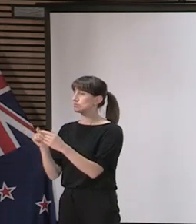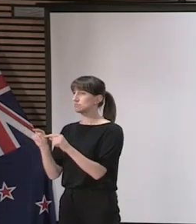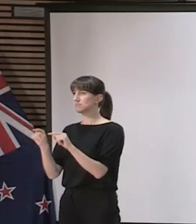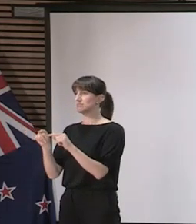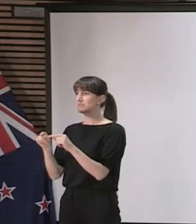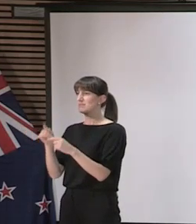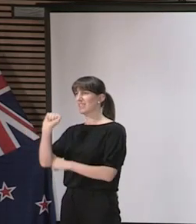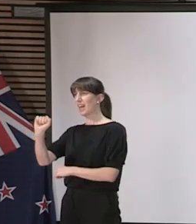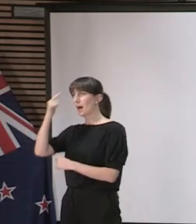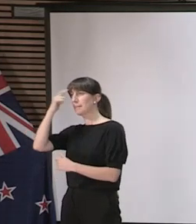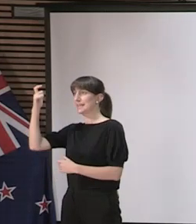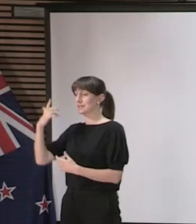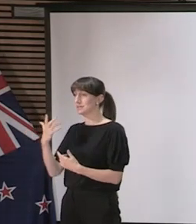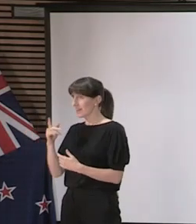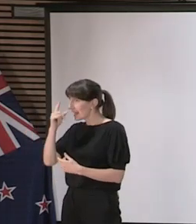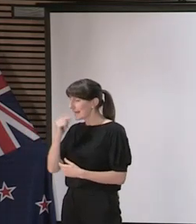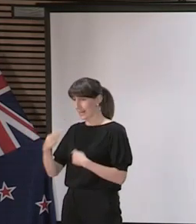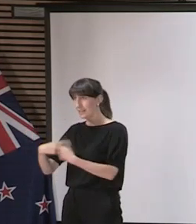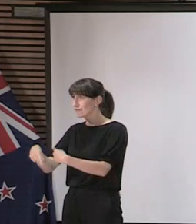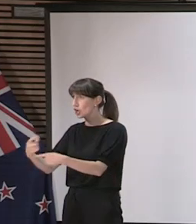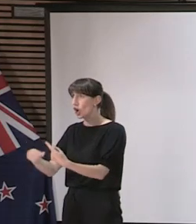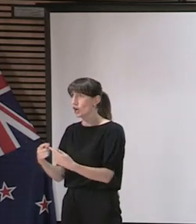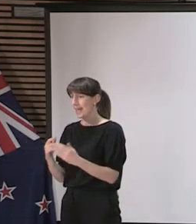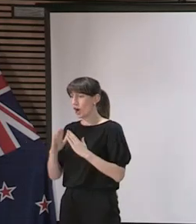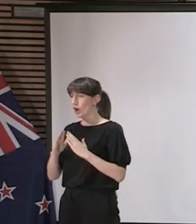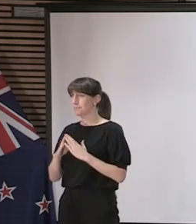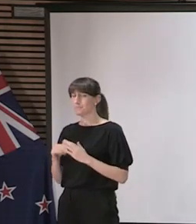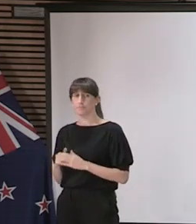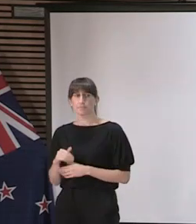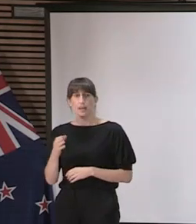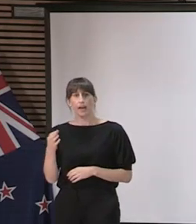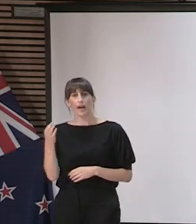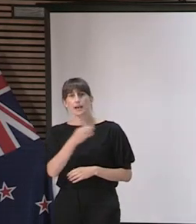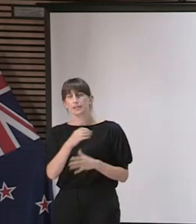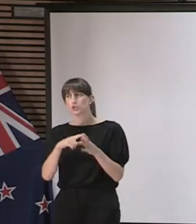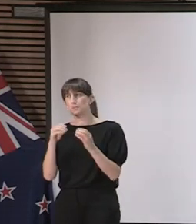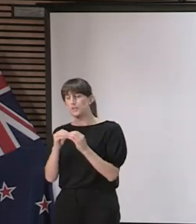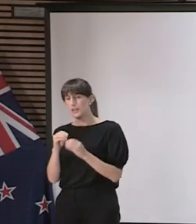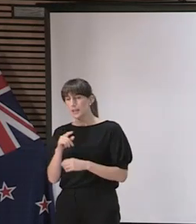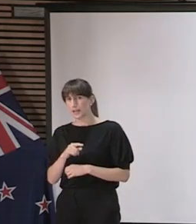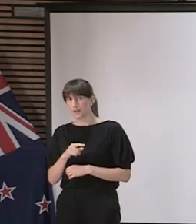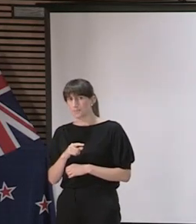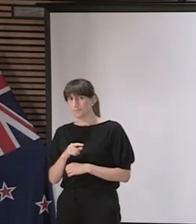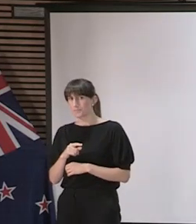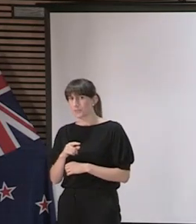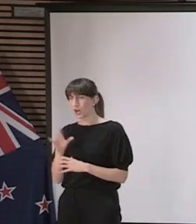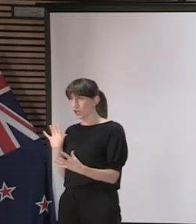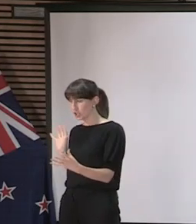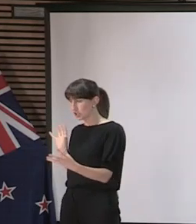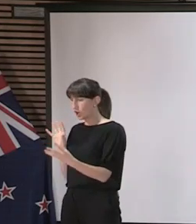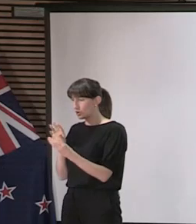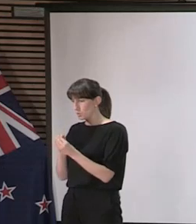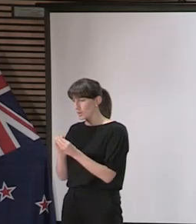we won't be progressing it in the House. Community testing, Dr. Bloomfield, sorry if I missed this earlier, do you have a total number of tests that have been carried out at these